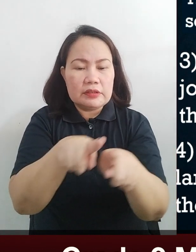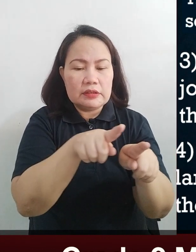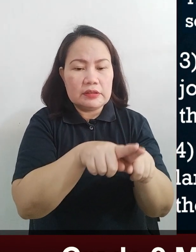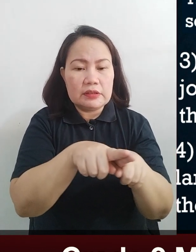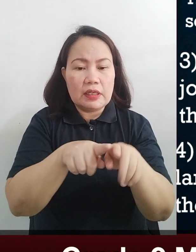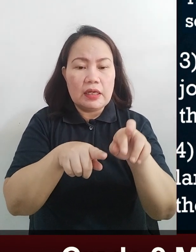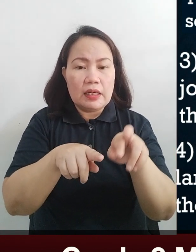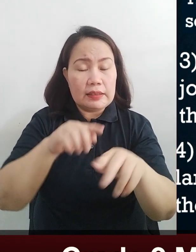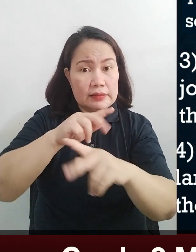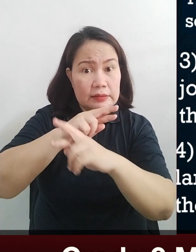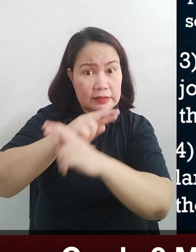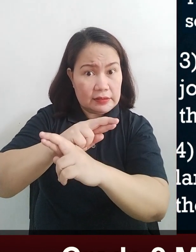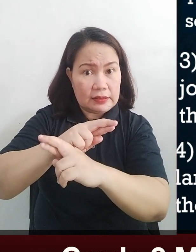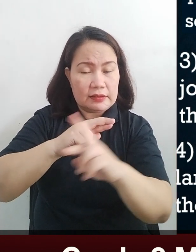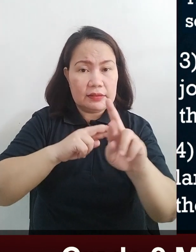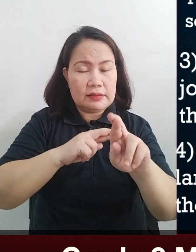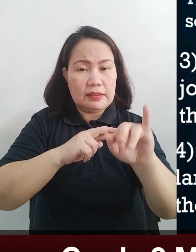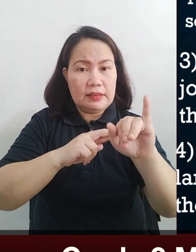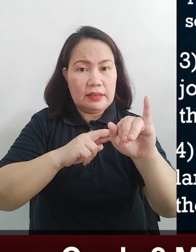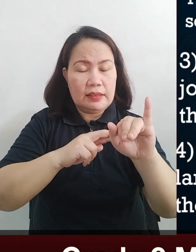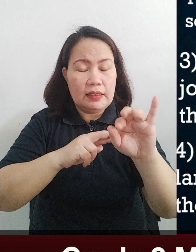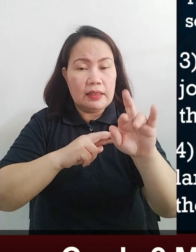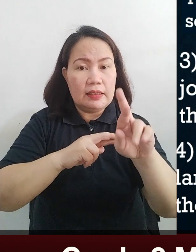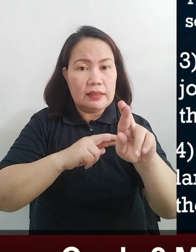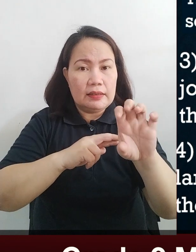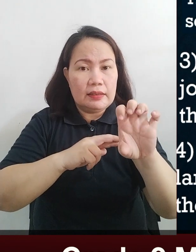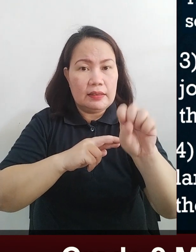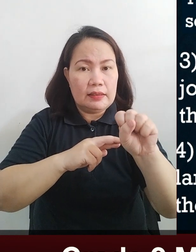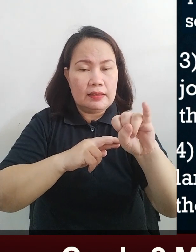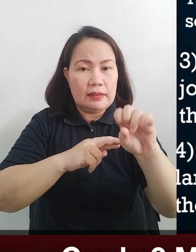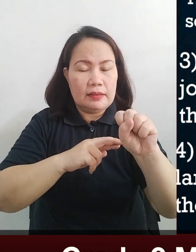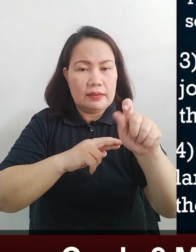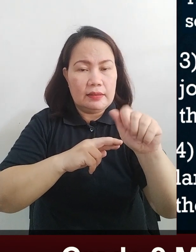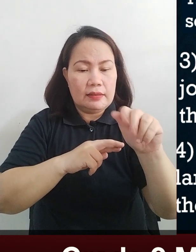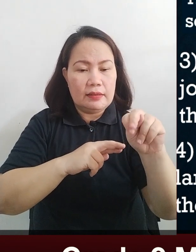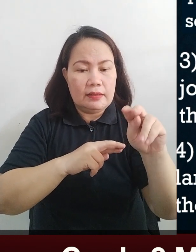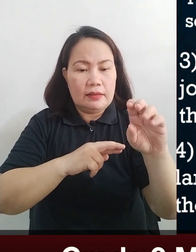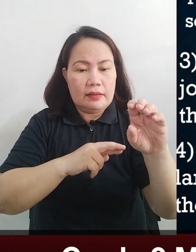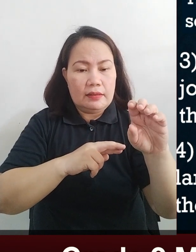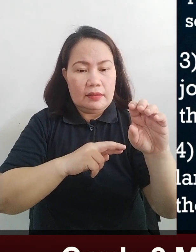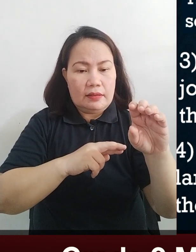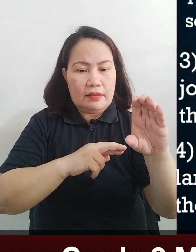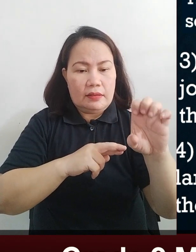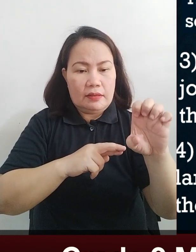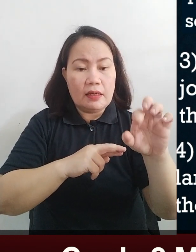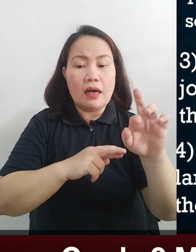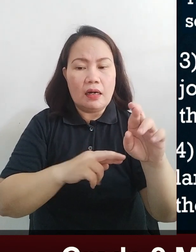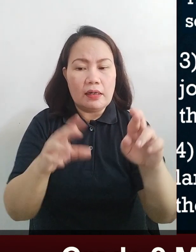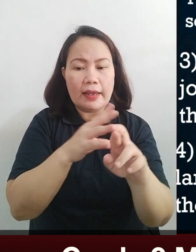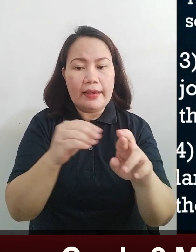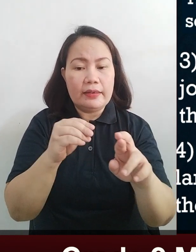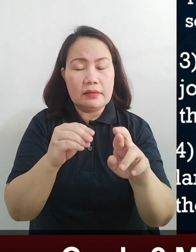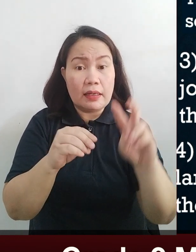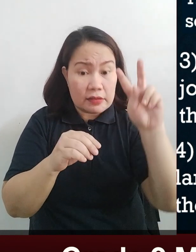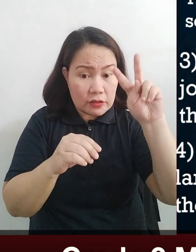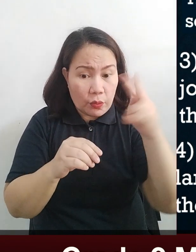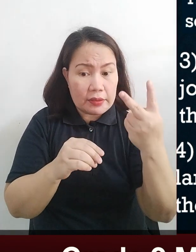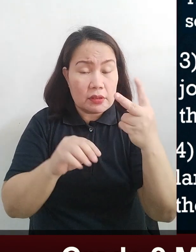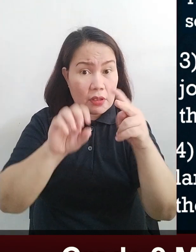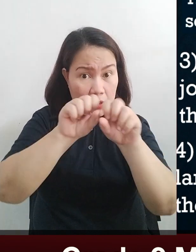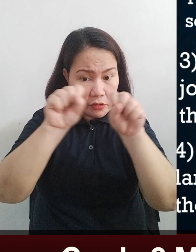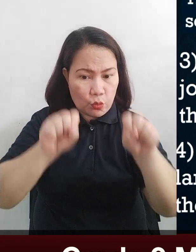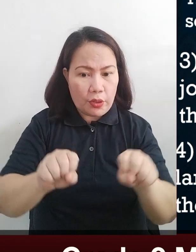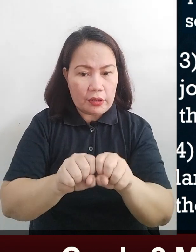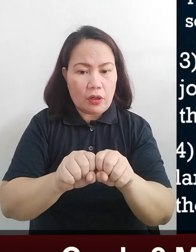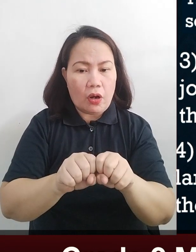the current I. So may square ulit to, so it means this is I squared. So that is